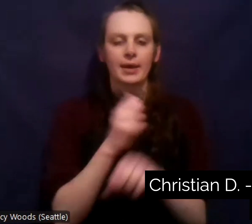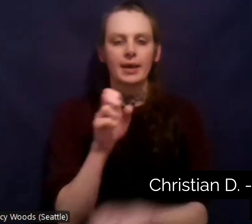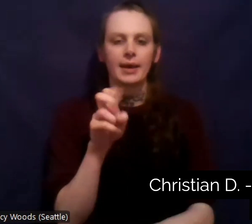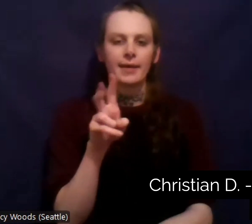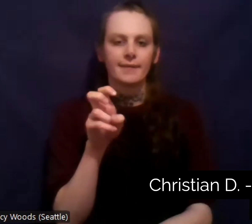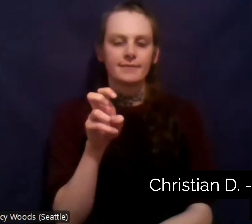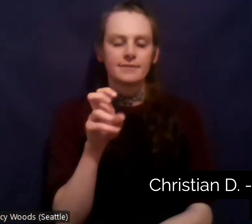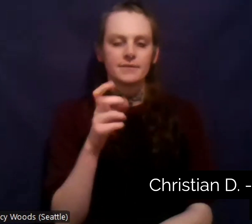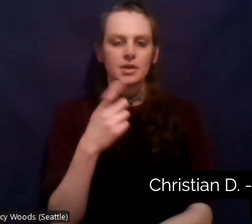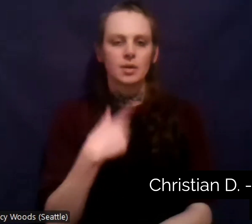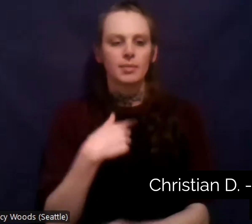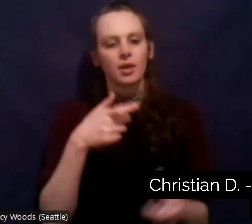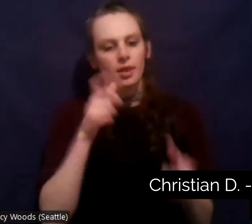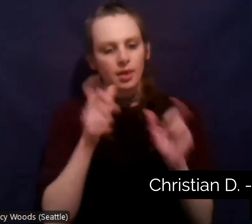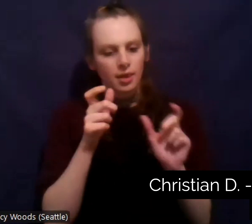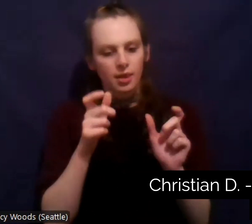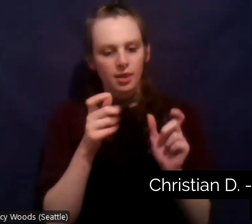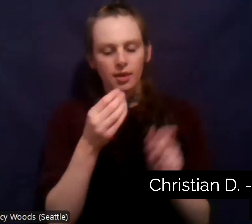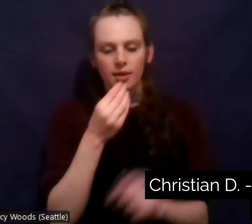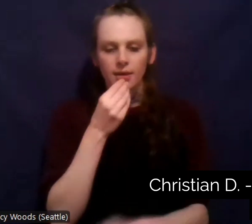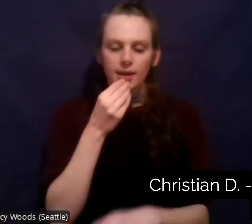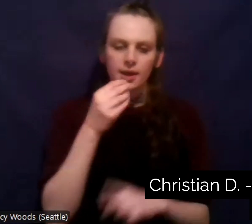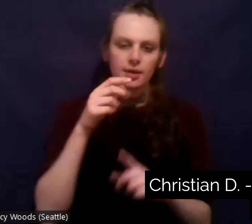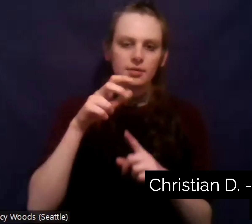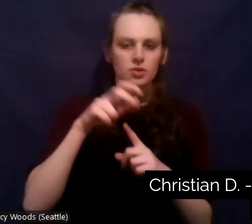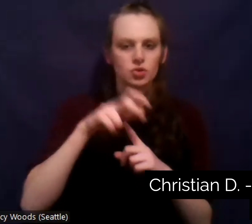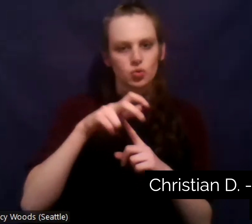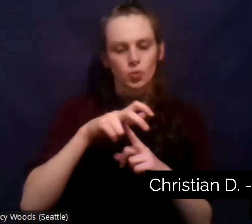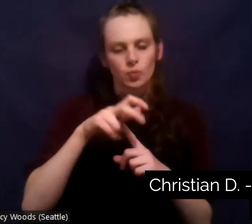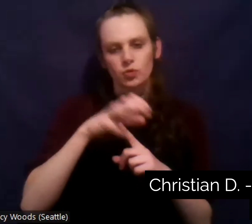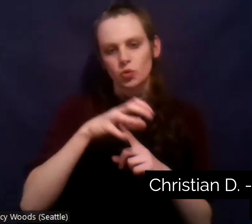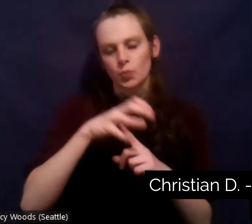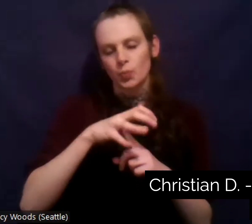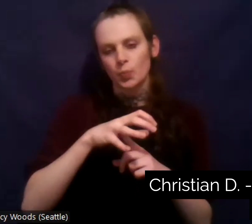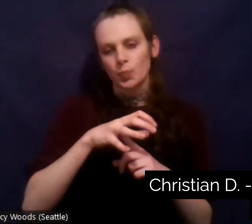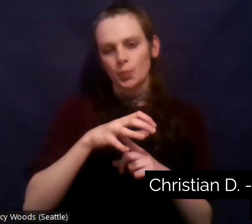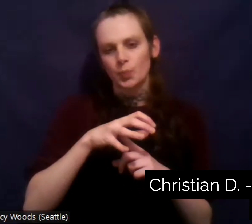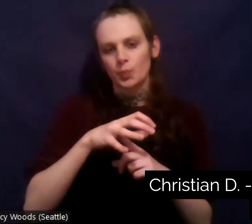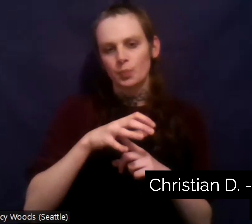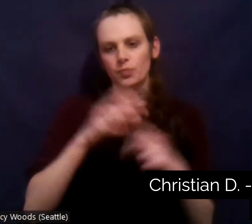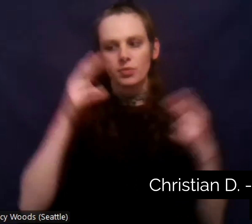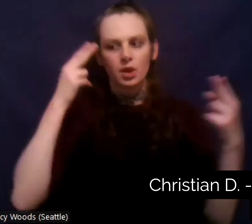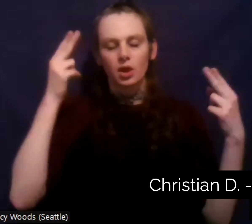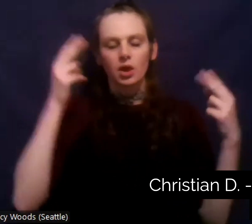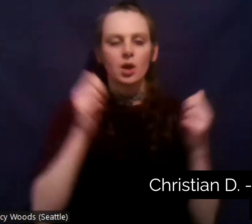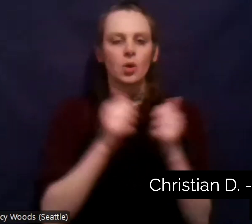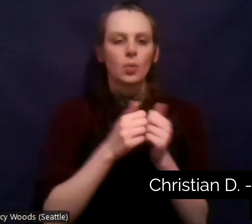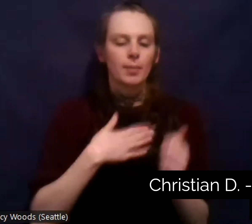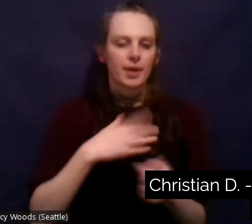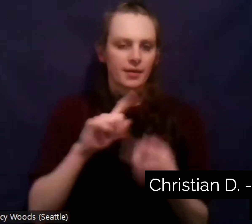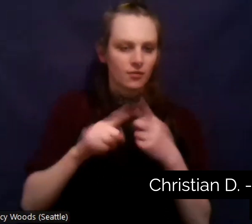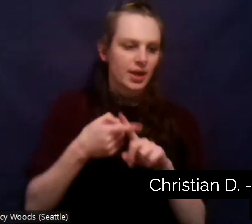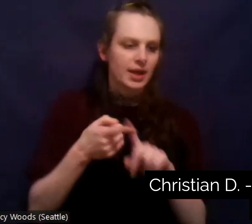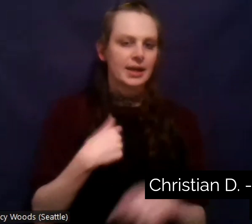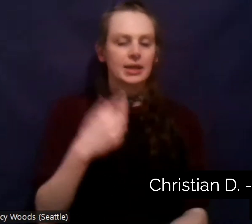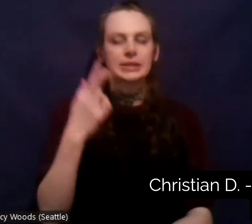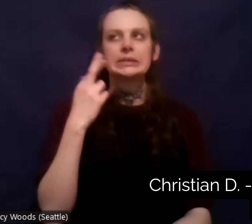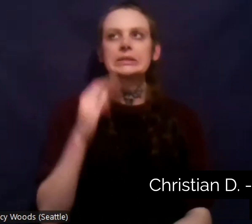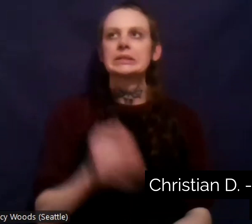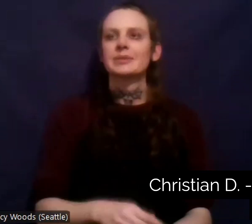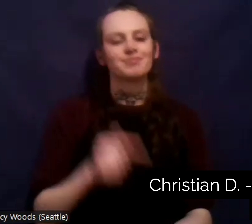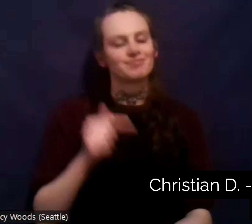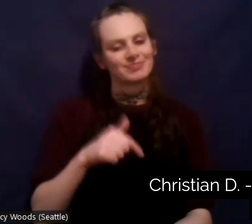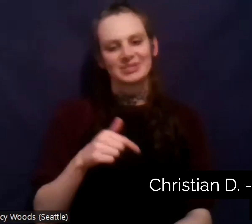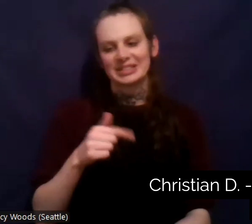I was drinking and doing shrooms with some friends. And when I got home, I decided, you know what, this is not the lifestyle I